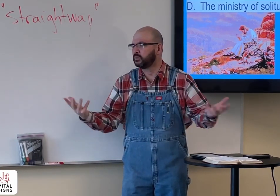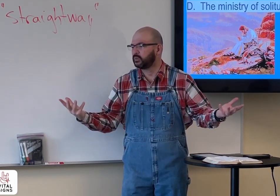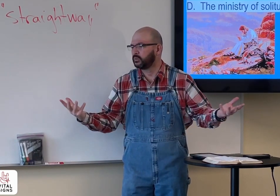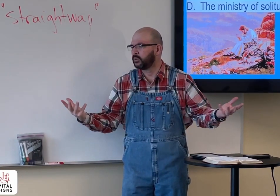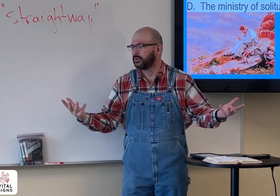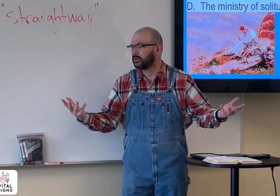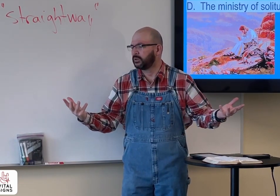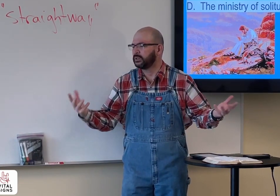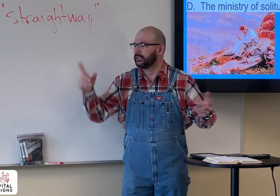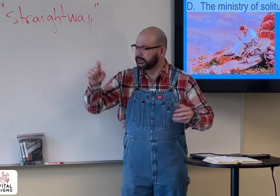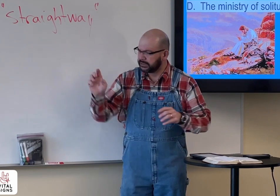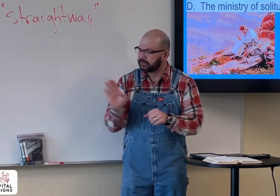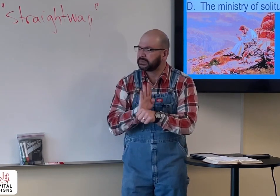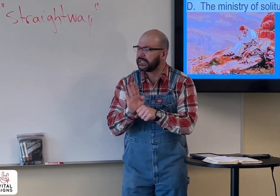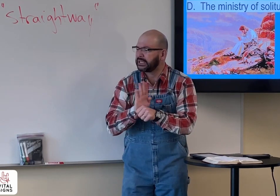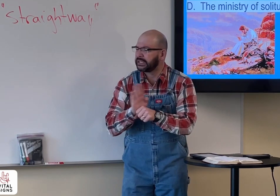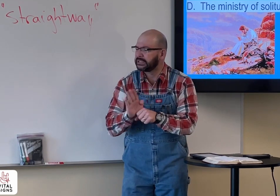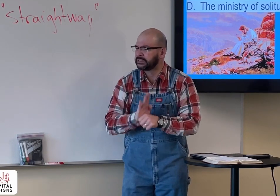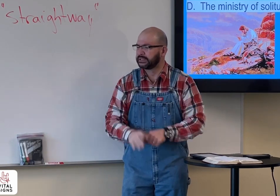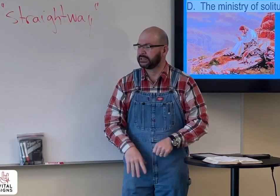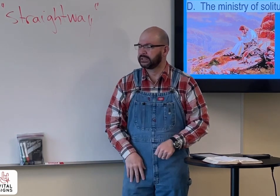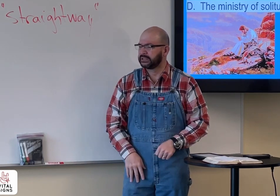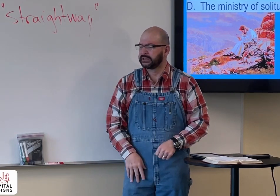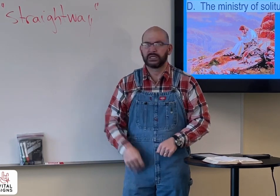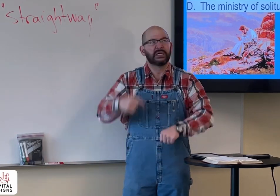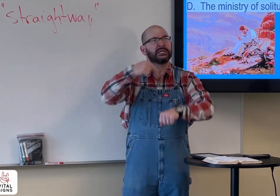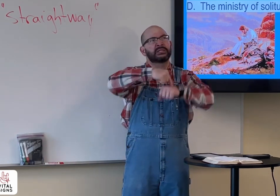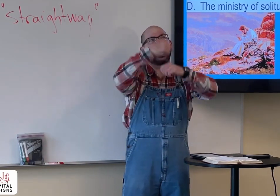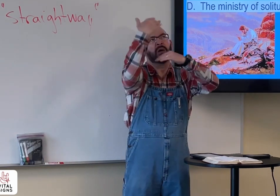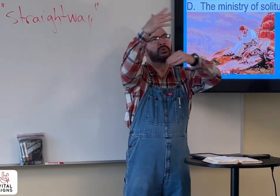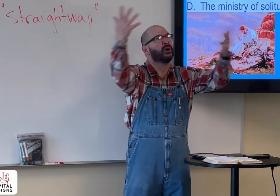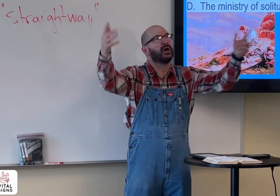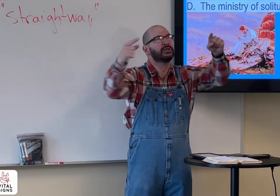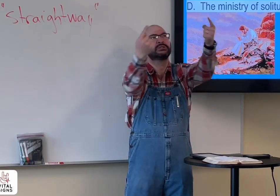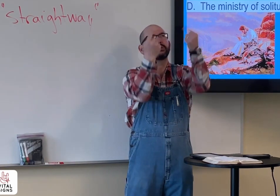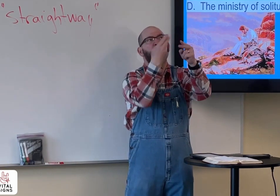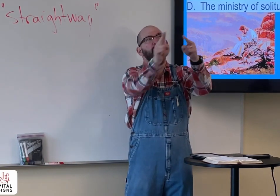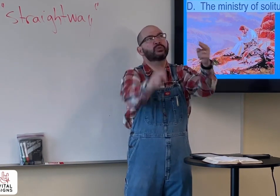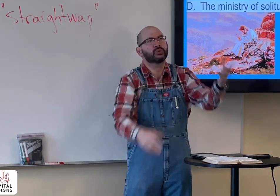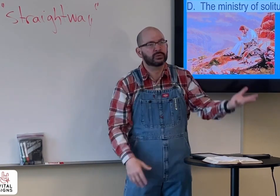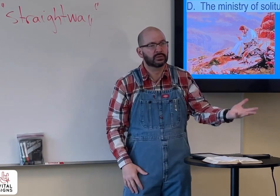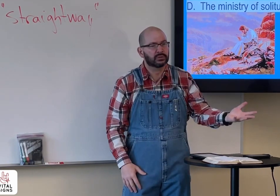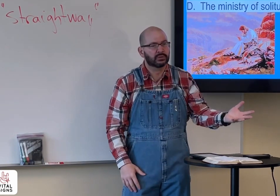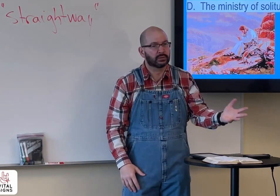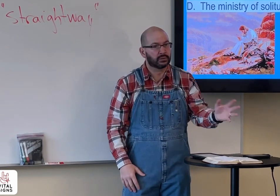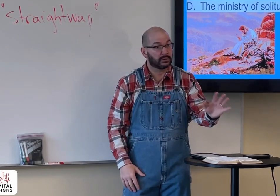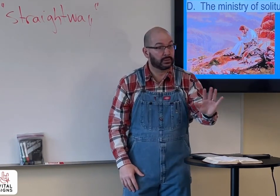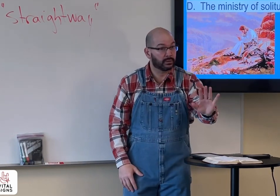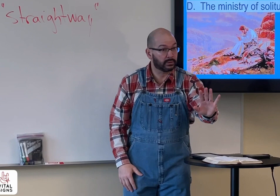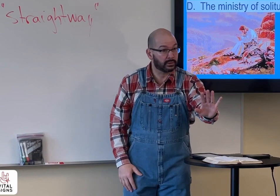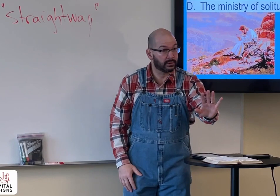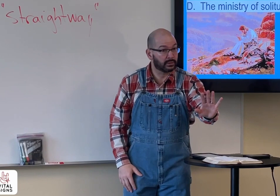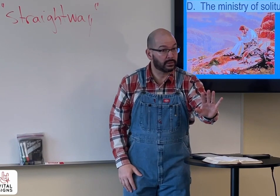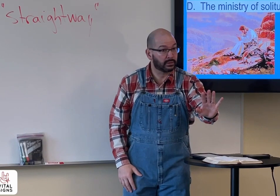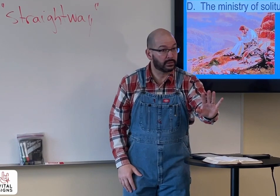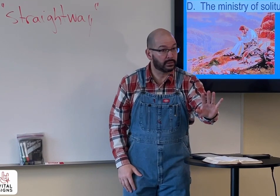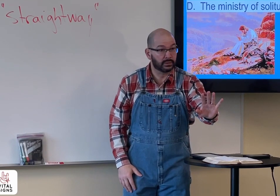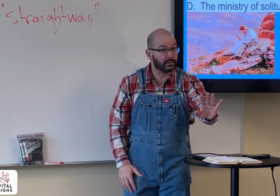time today. We need to keep serving. Yeah, God is coming soon, you know?